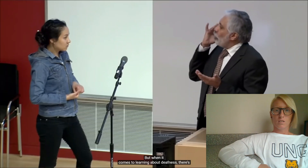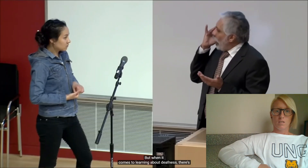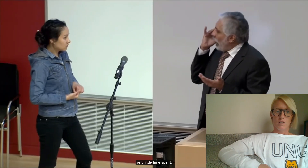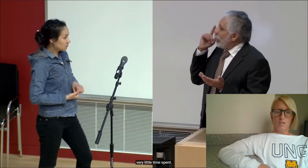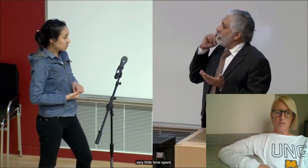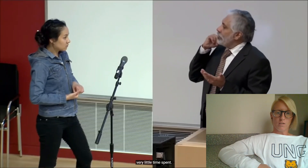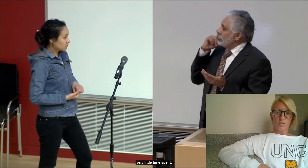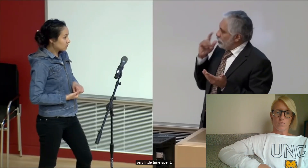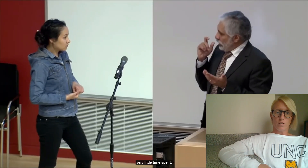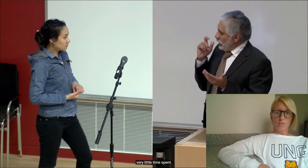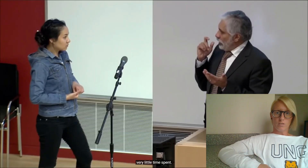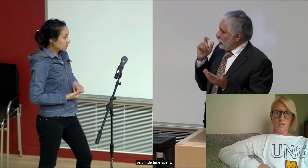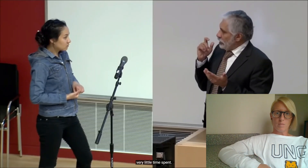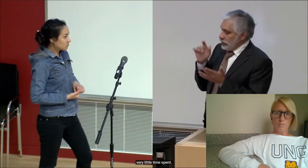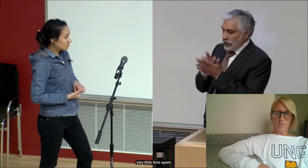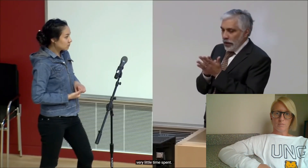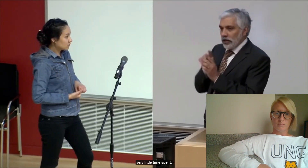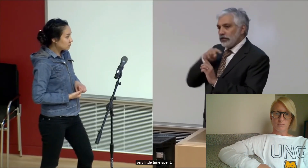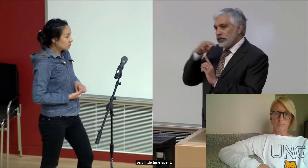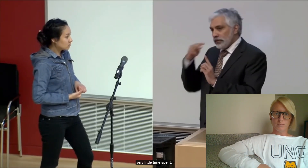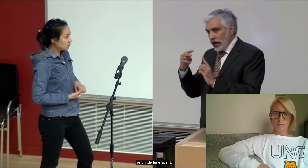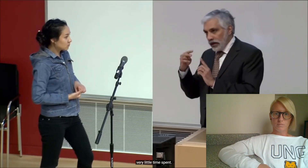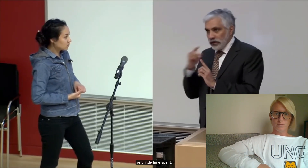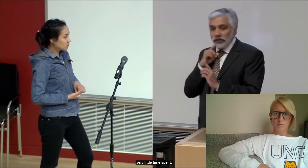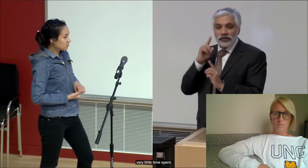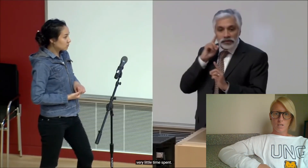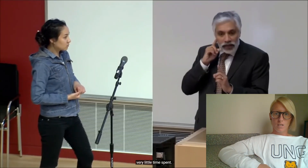deafness, there's very little There's time very spent. little time spent.